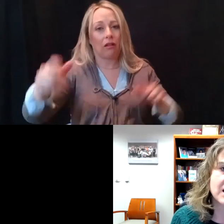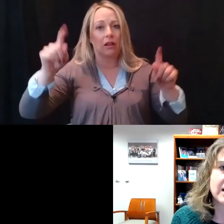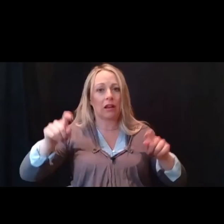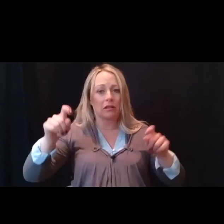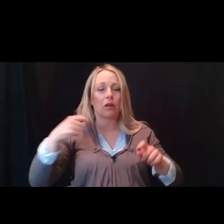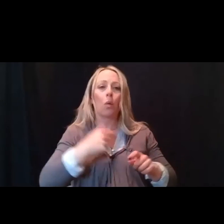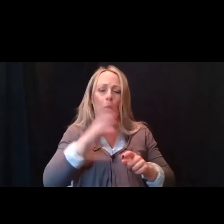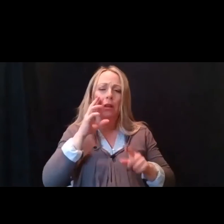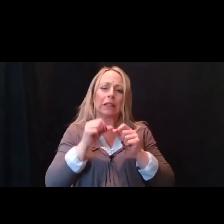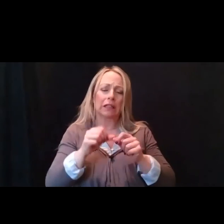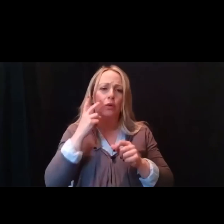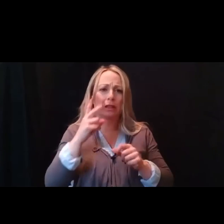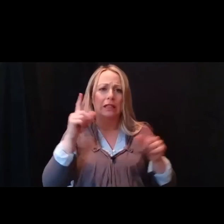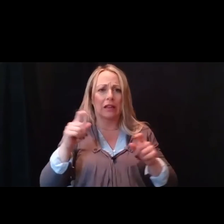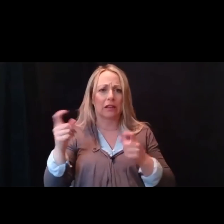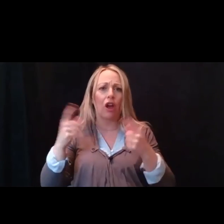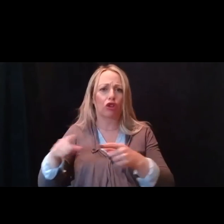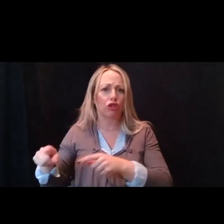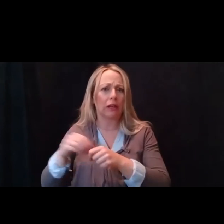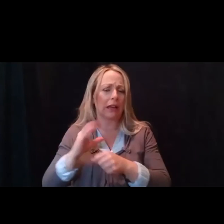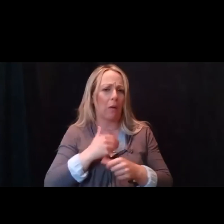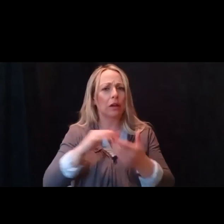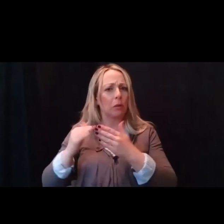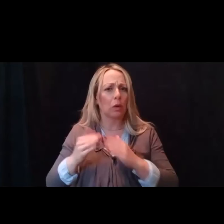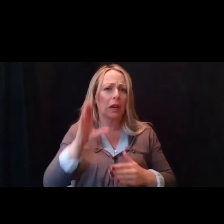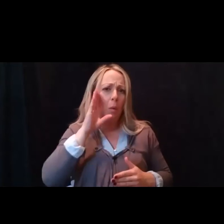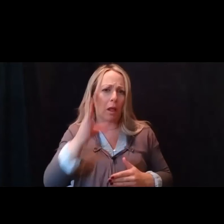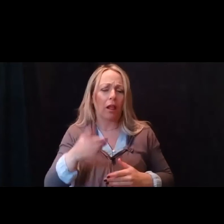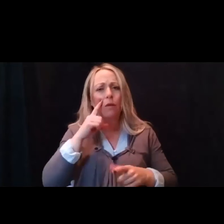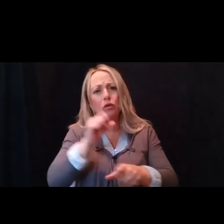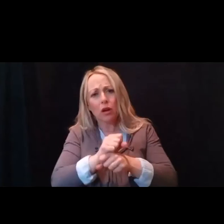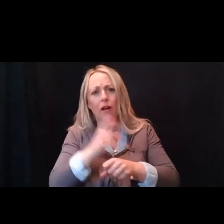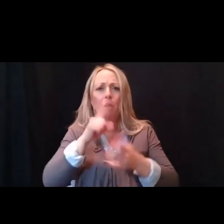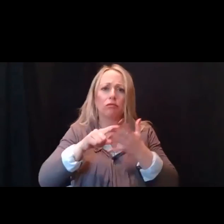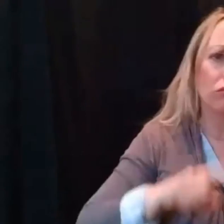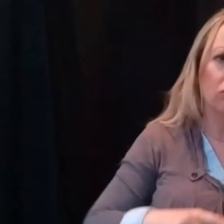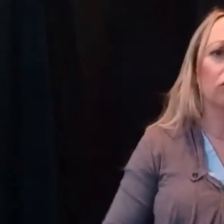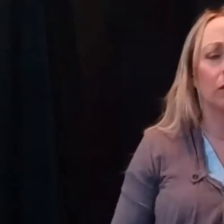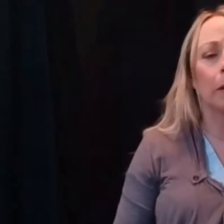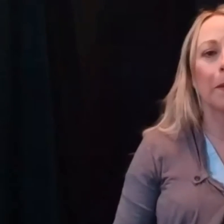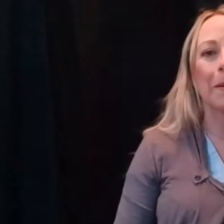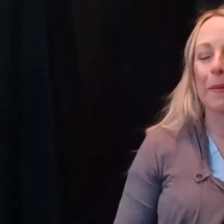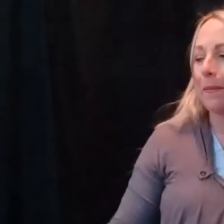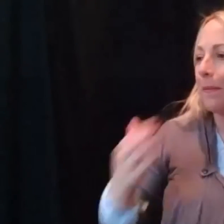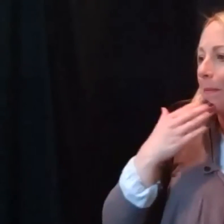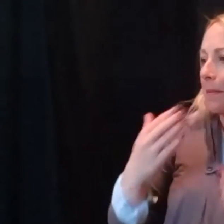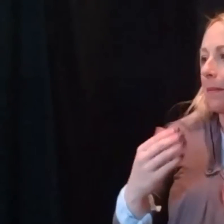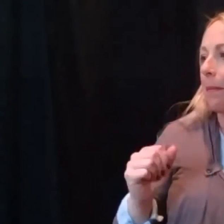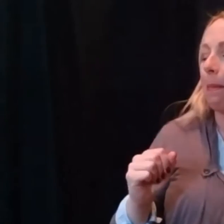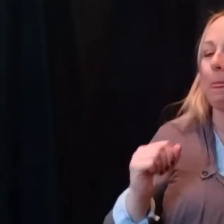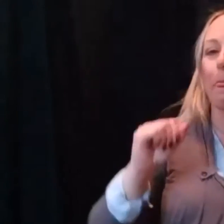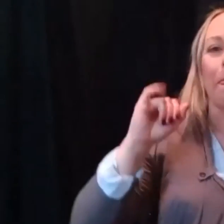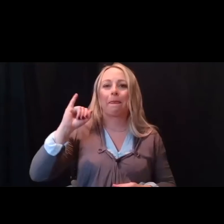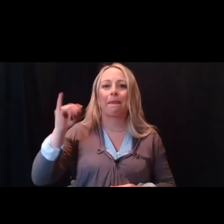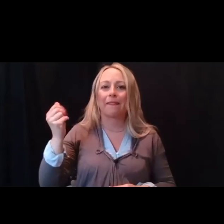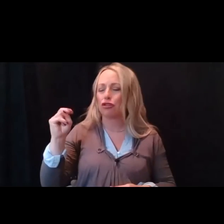see testing occur in our community. Thank you. Janet, one question here for